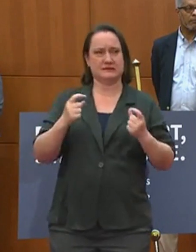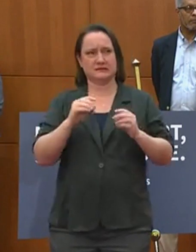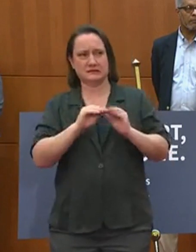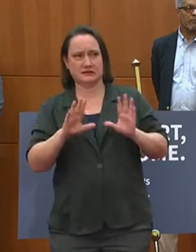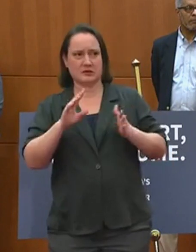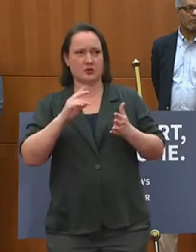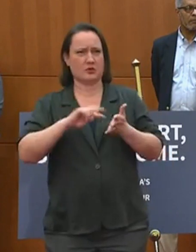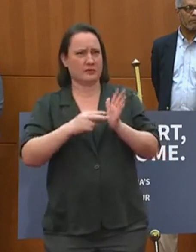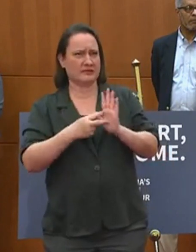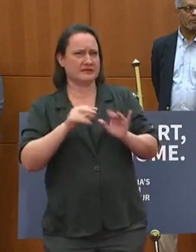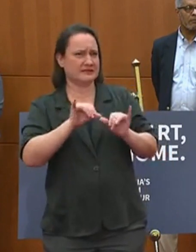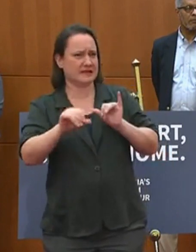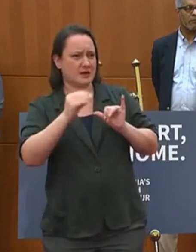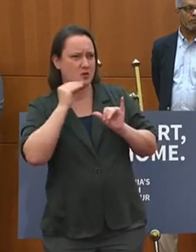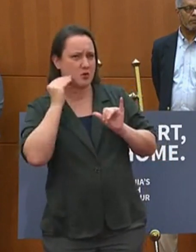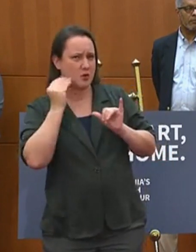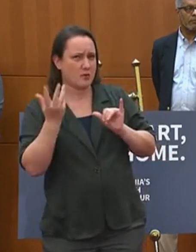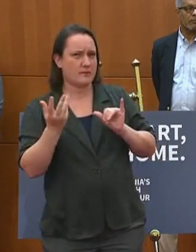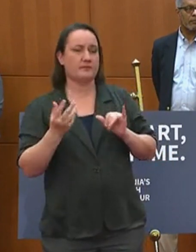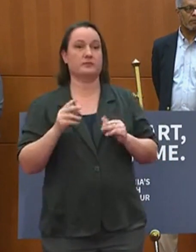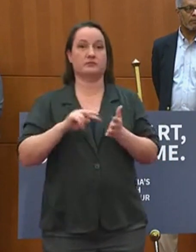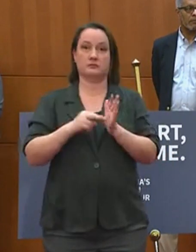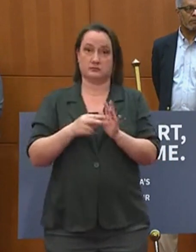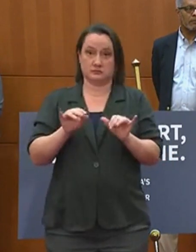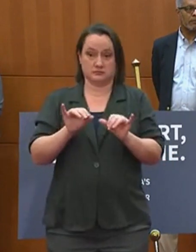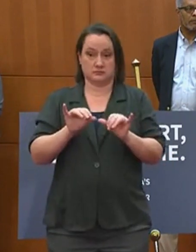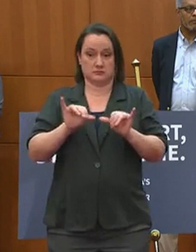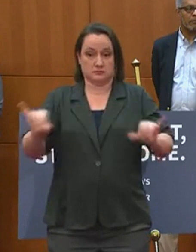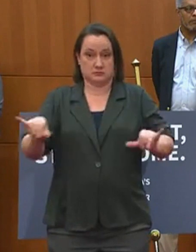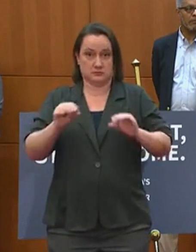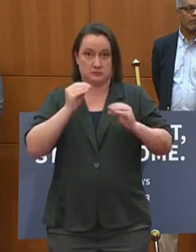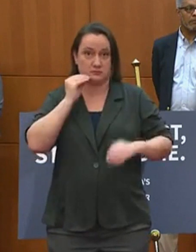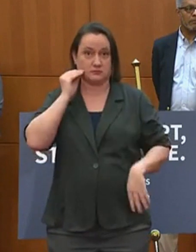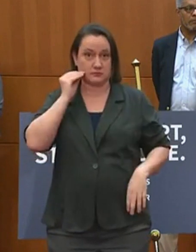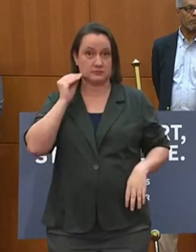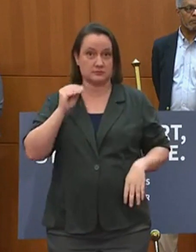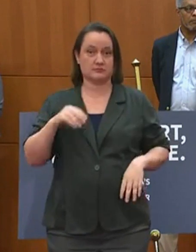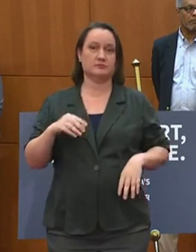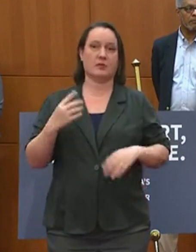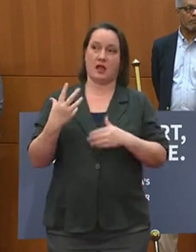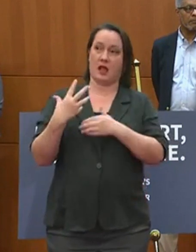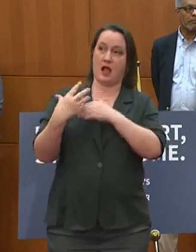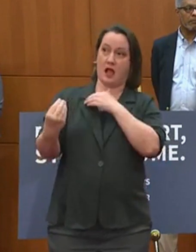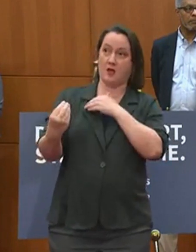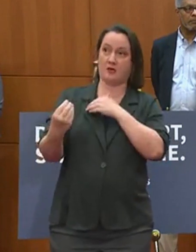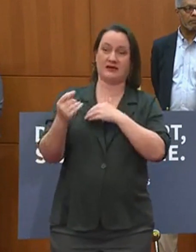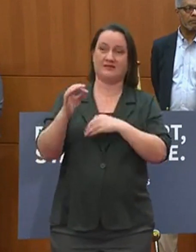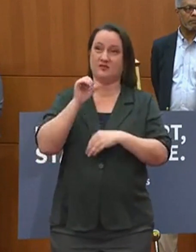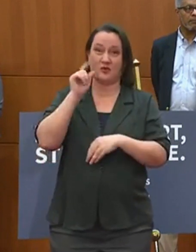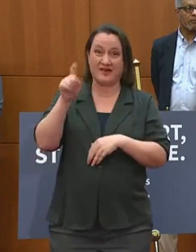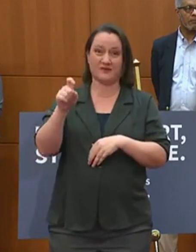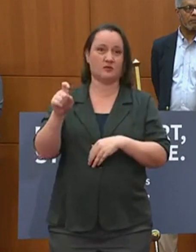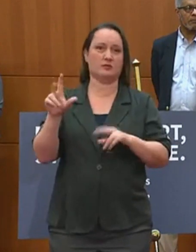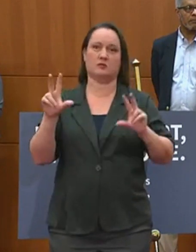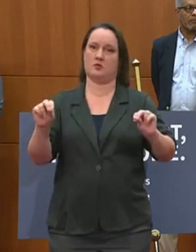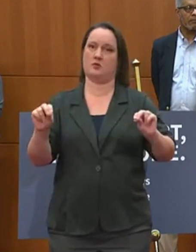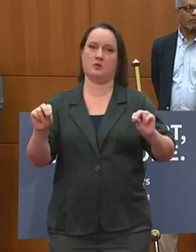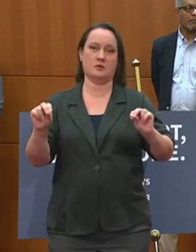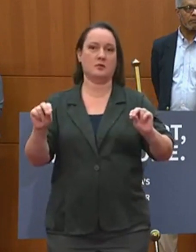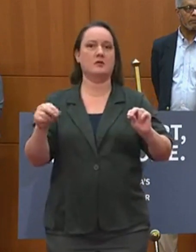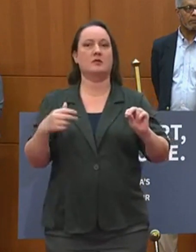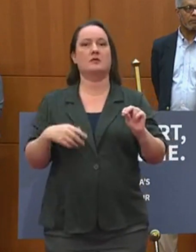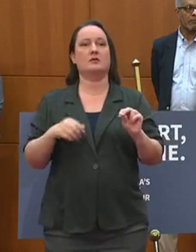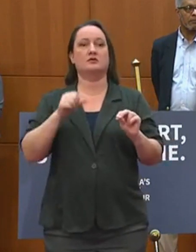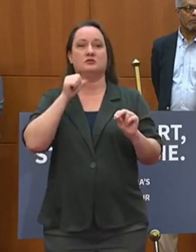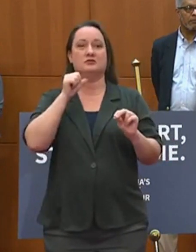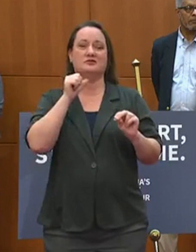means. It means stay at home. Don't go out if you don't need to. Don't go out